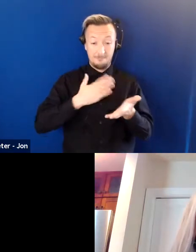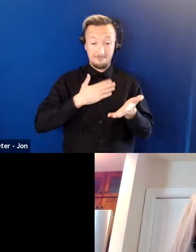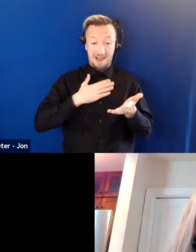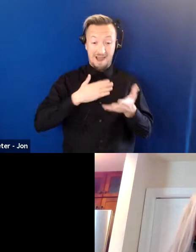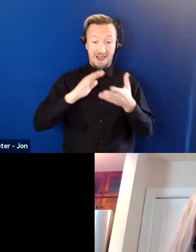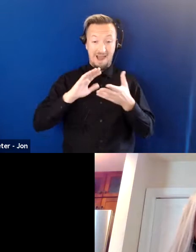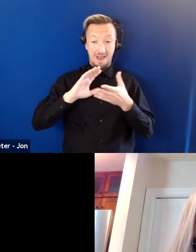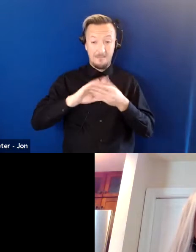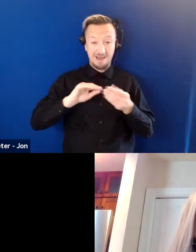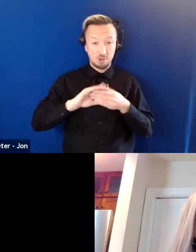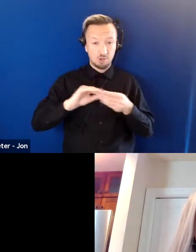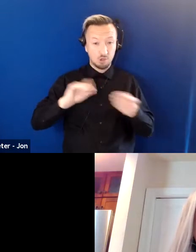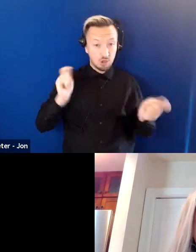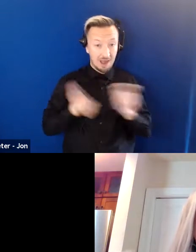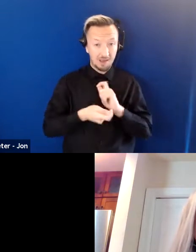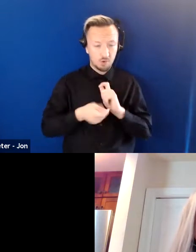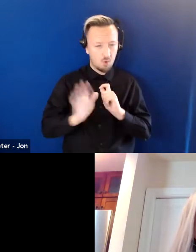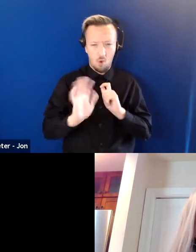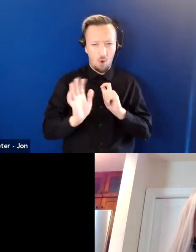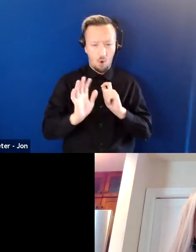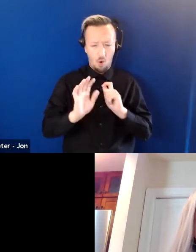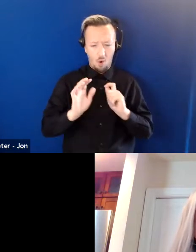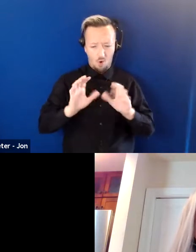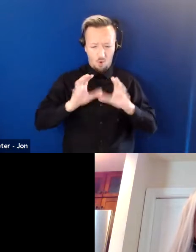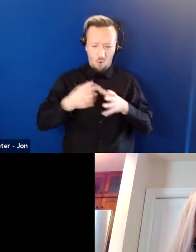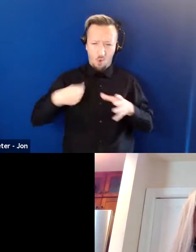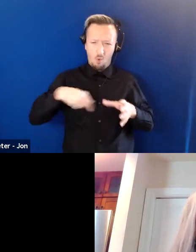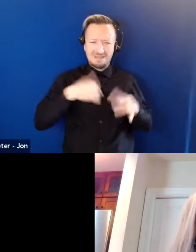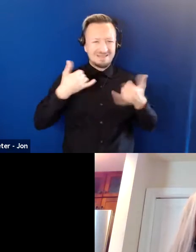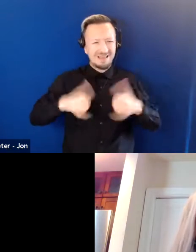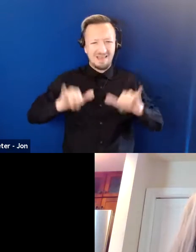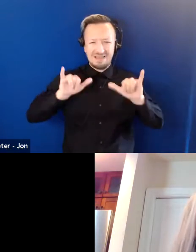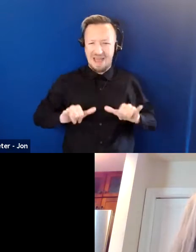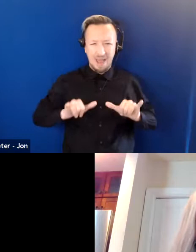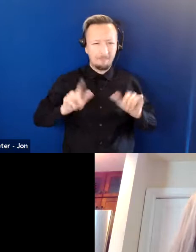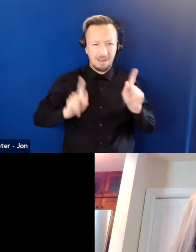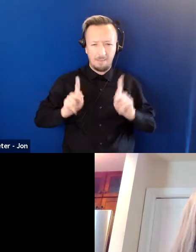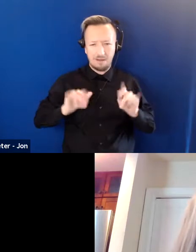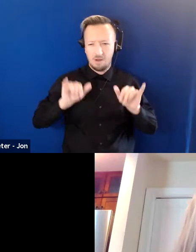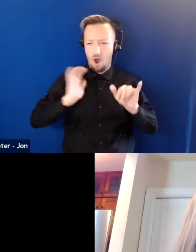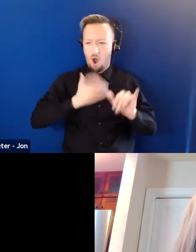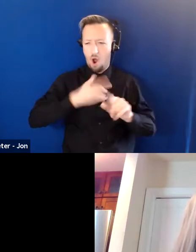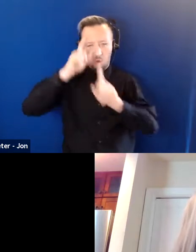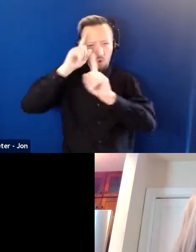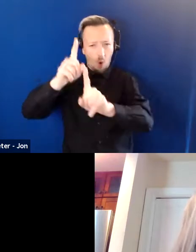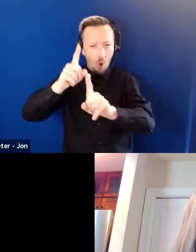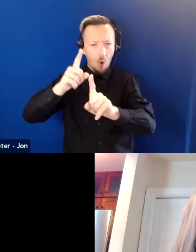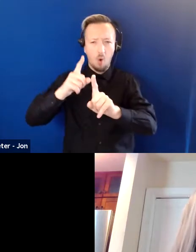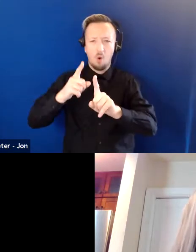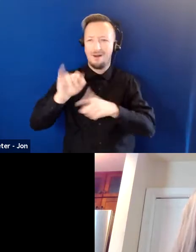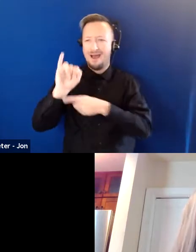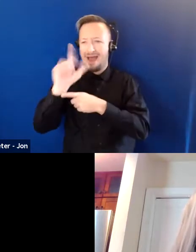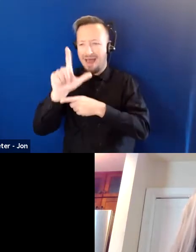always going to be the same. But I mean, our goals and our advocacy in IL is not going